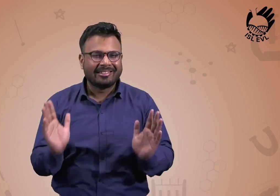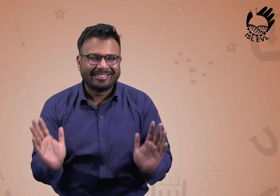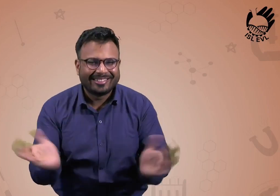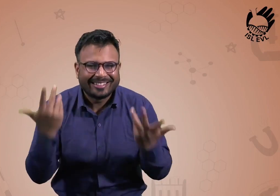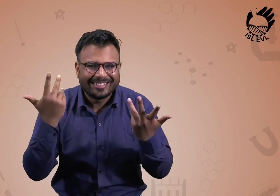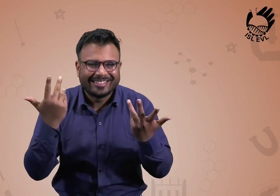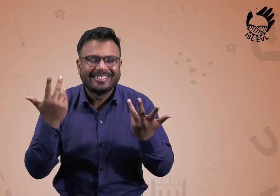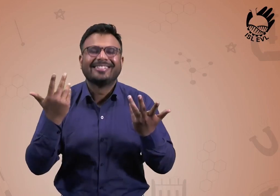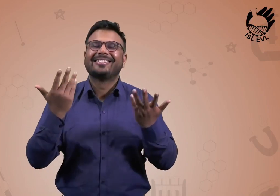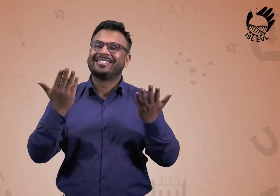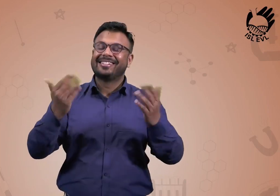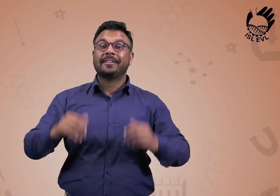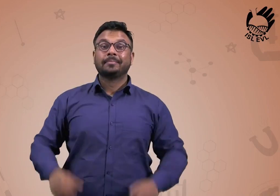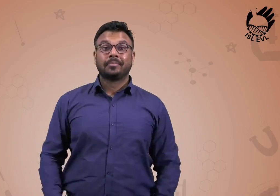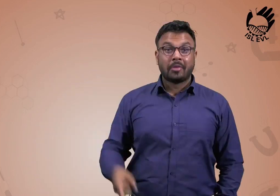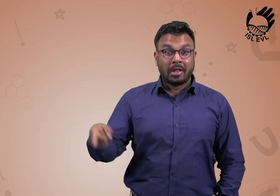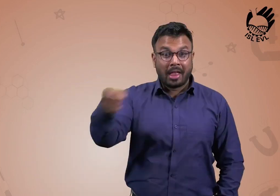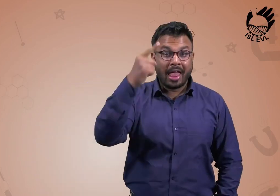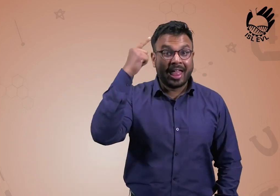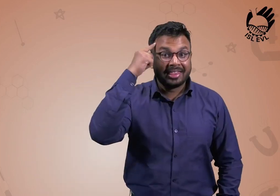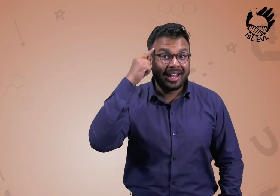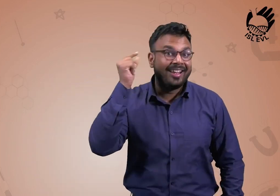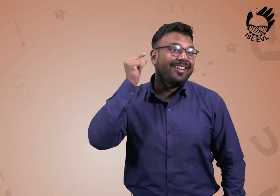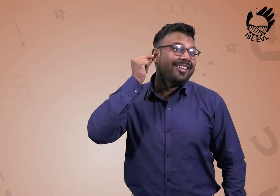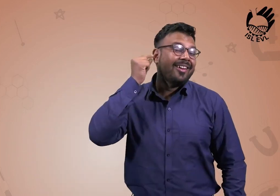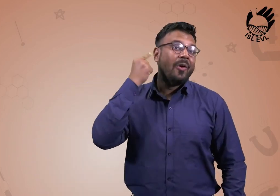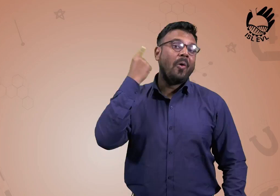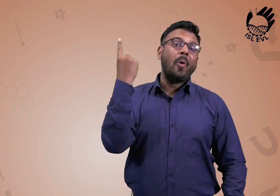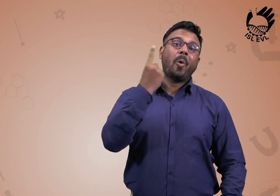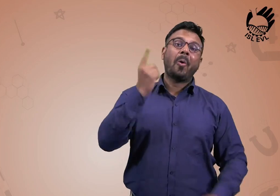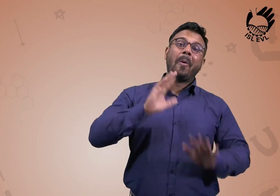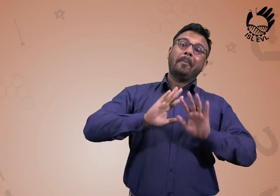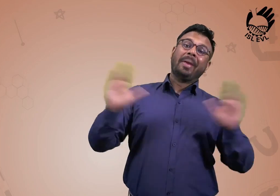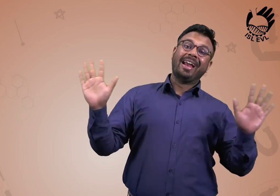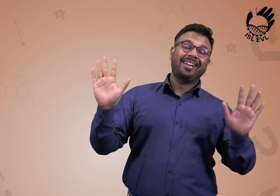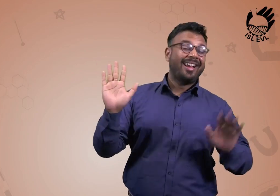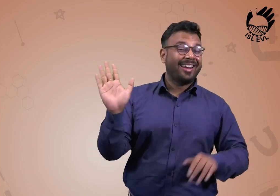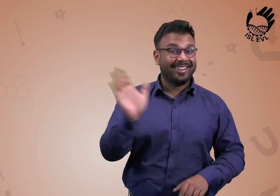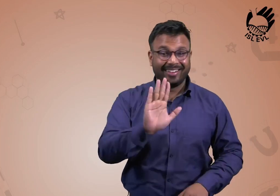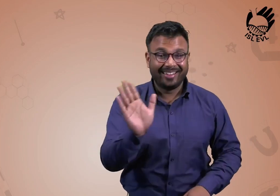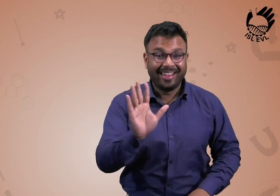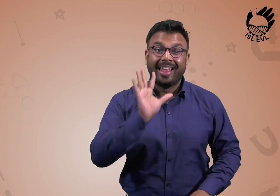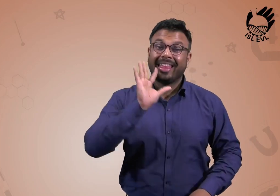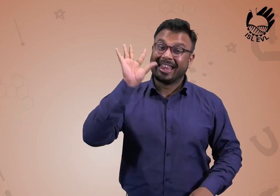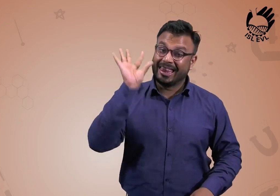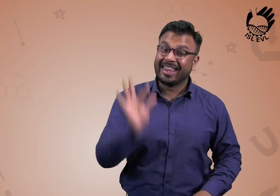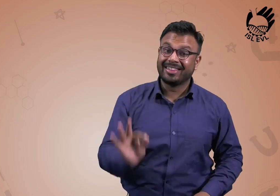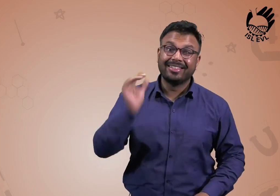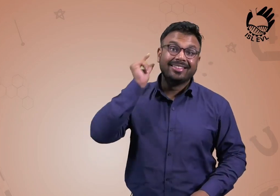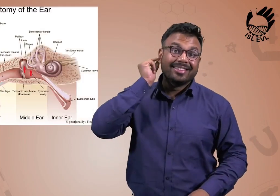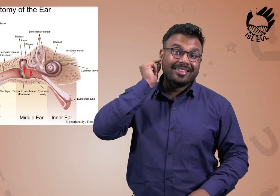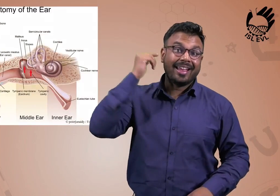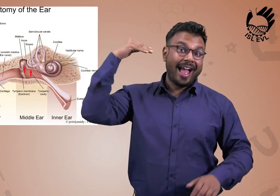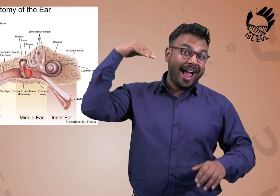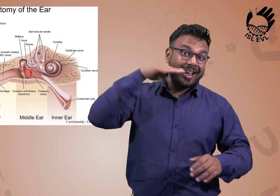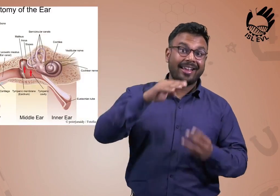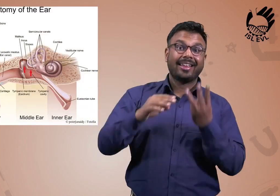work. How do they hear sounds? I'm sure all you deaf people also have wondered about this, isn't